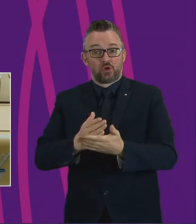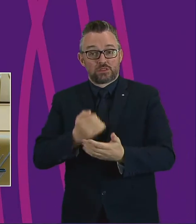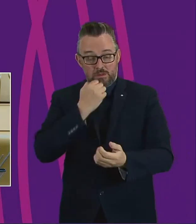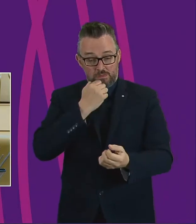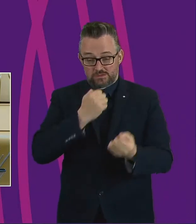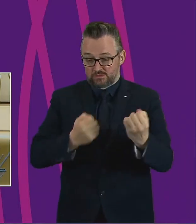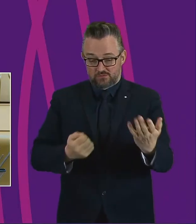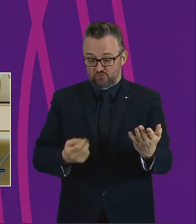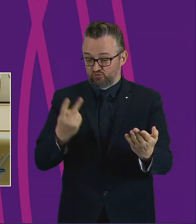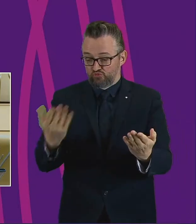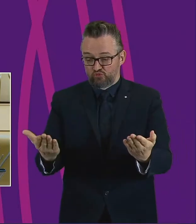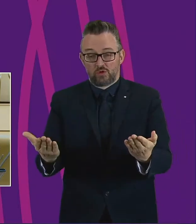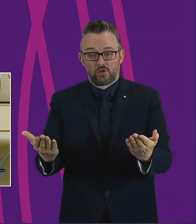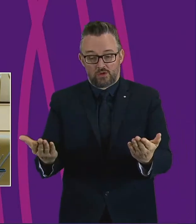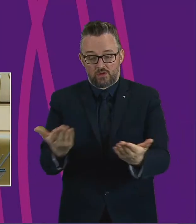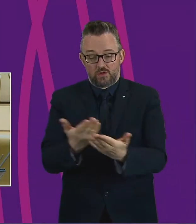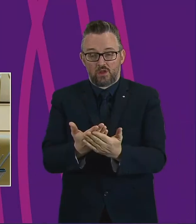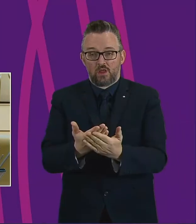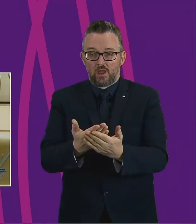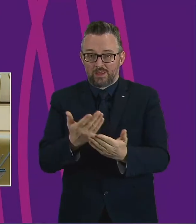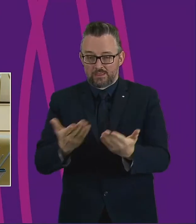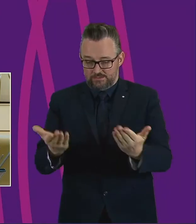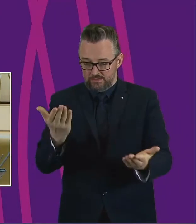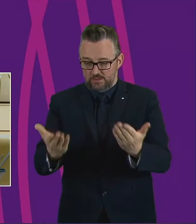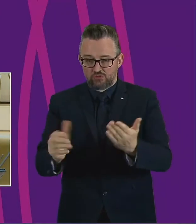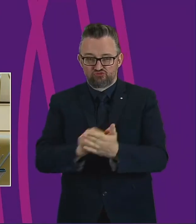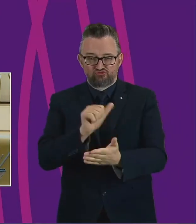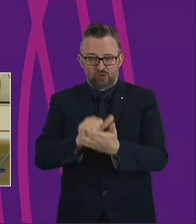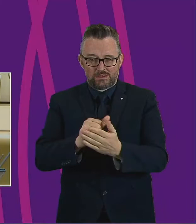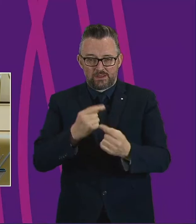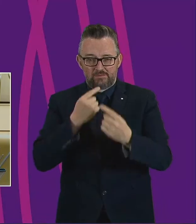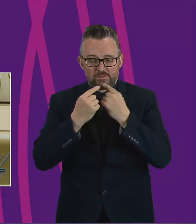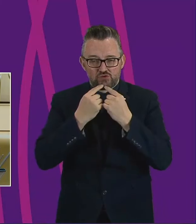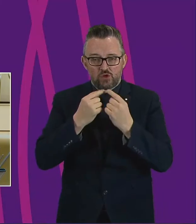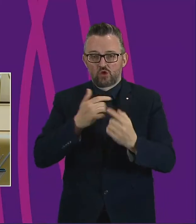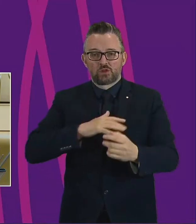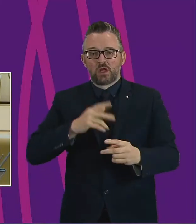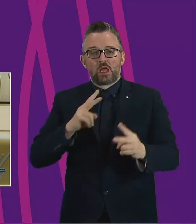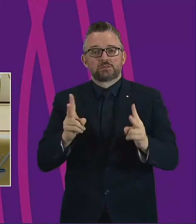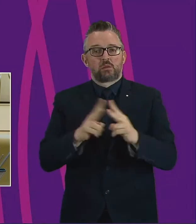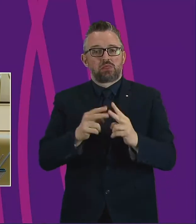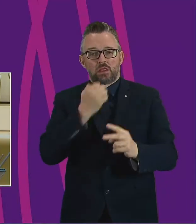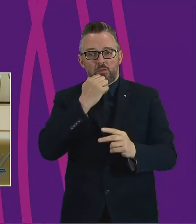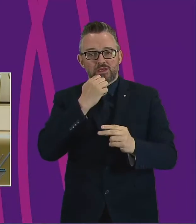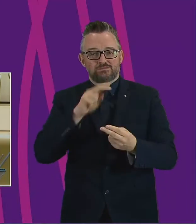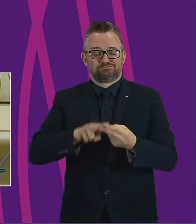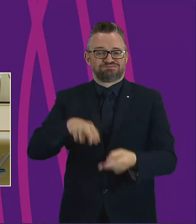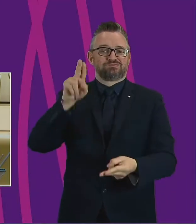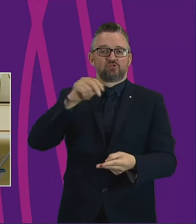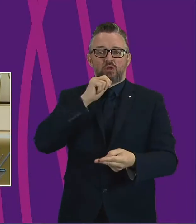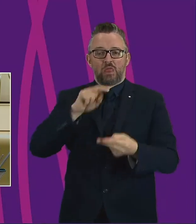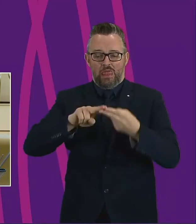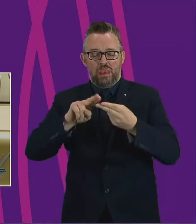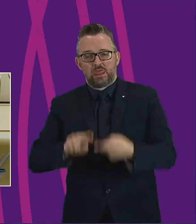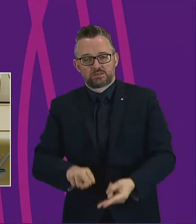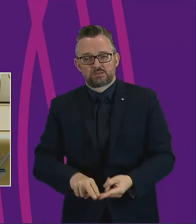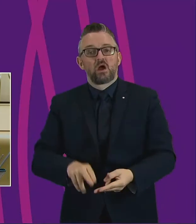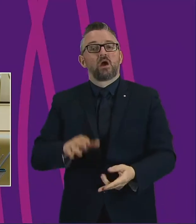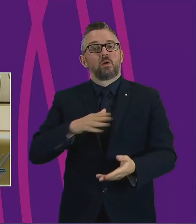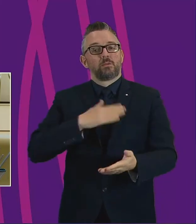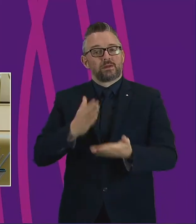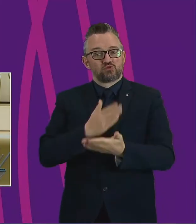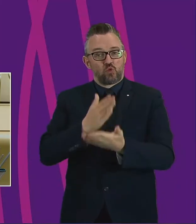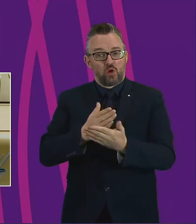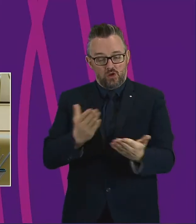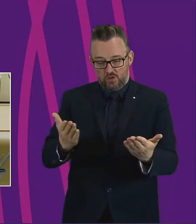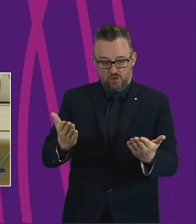together, the data is comparable, that we're not double counting, we're not underestimating, and we are measuring the